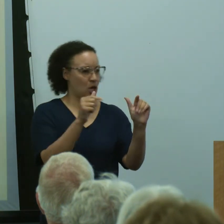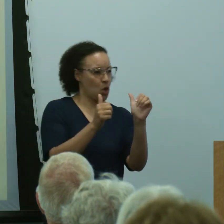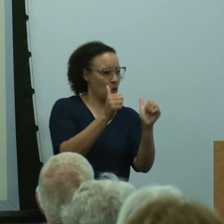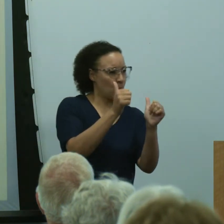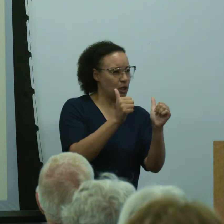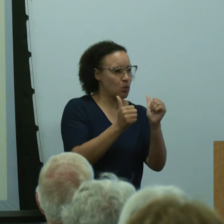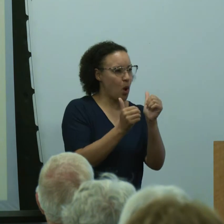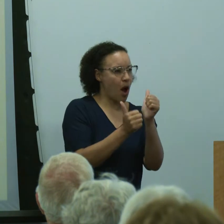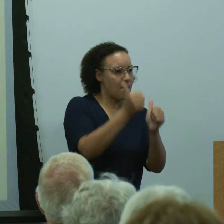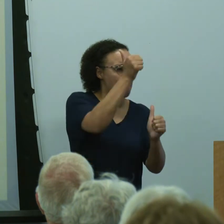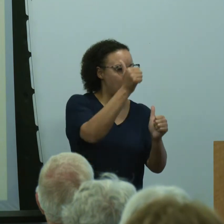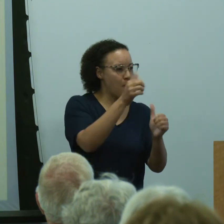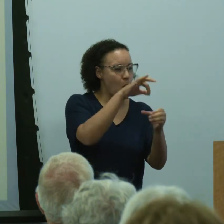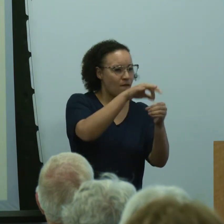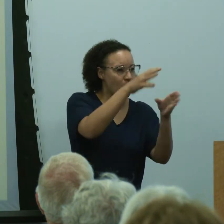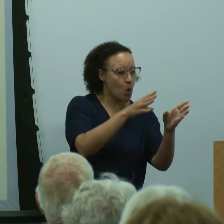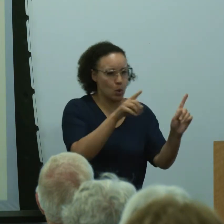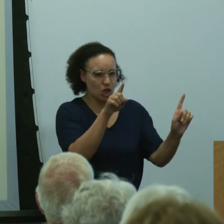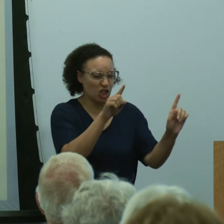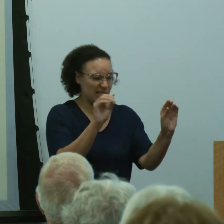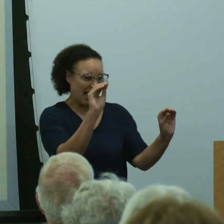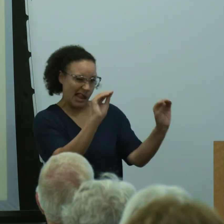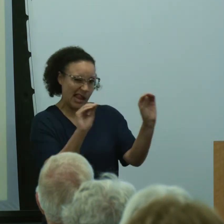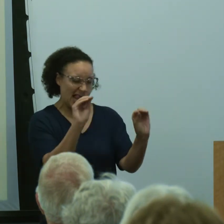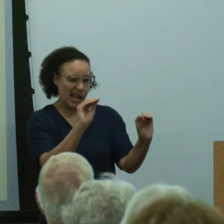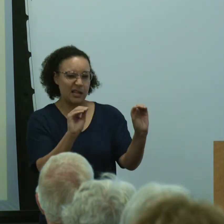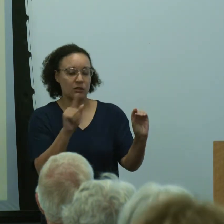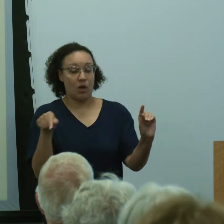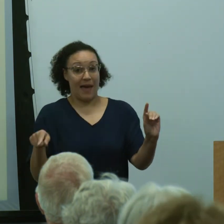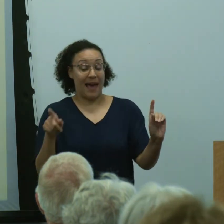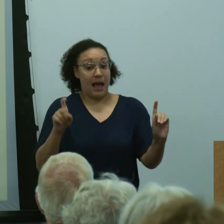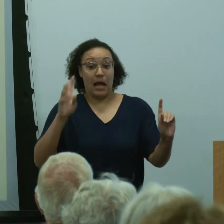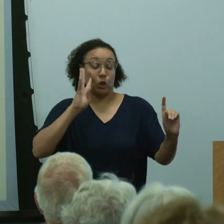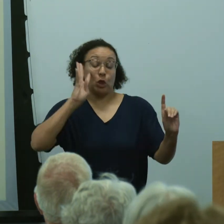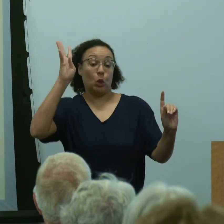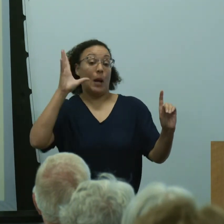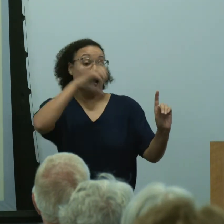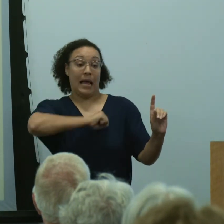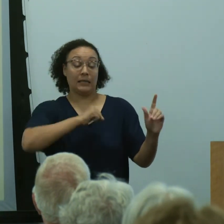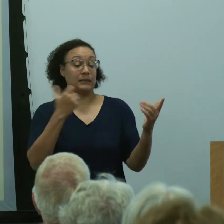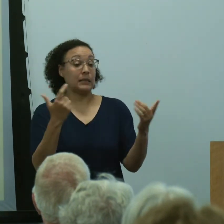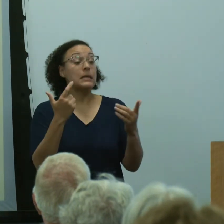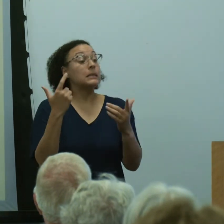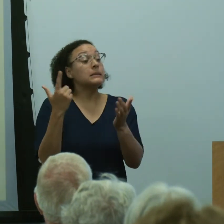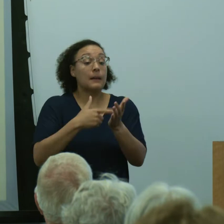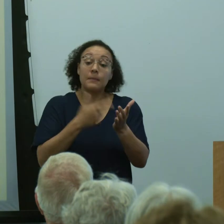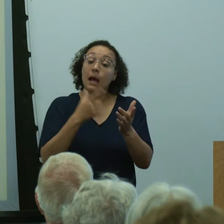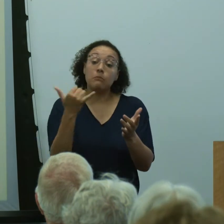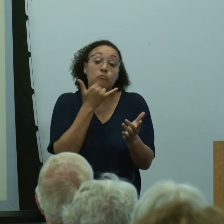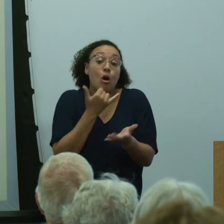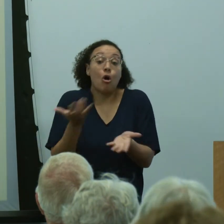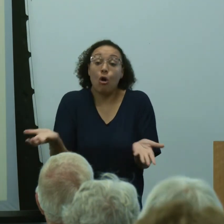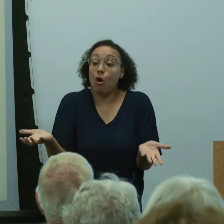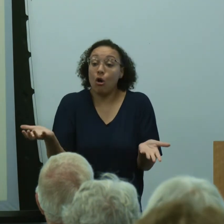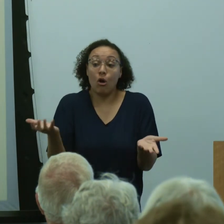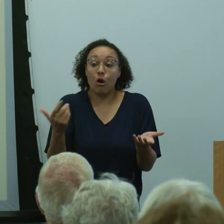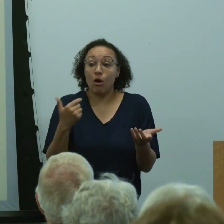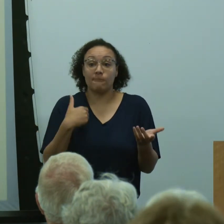than the others, and it was sort of a guessing. And sometimes you guessed wrong, and you weren't able to